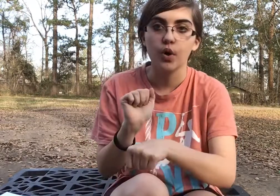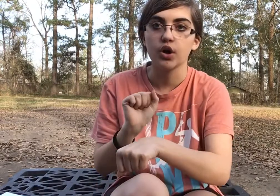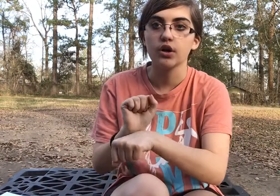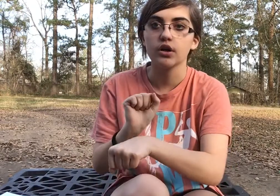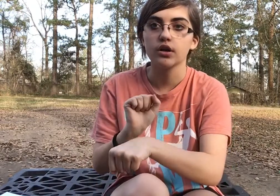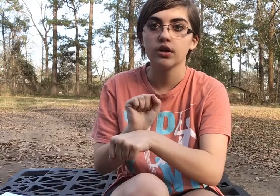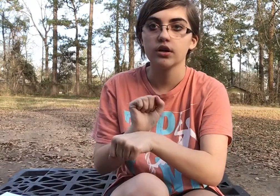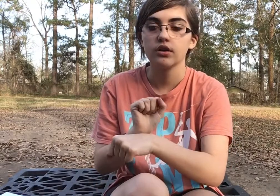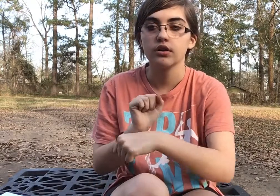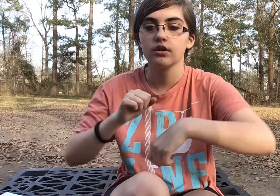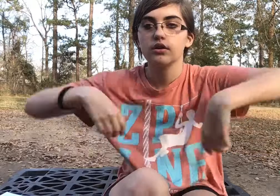Homework.